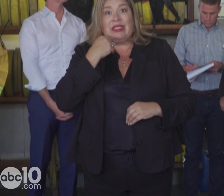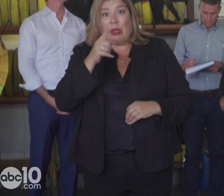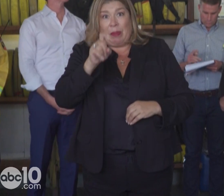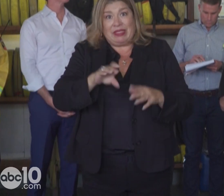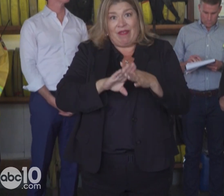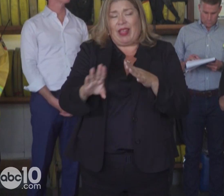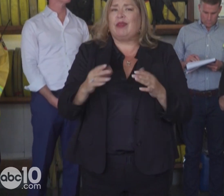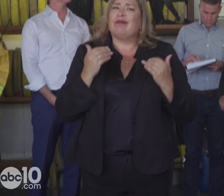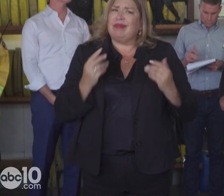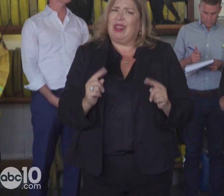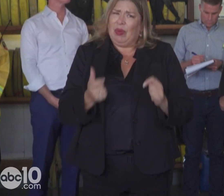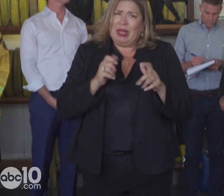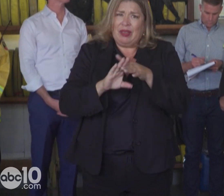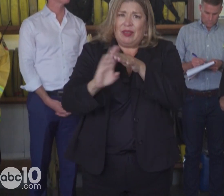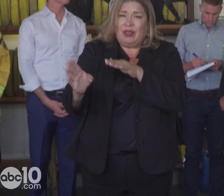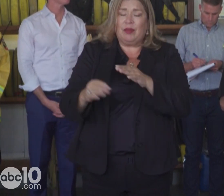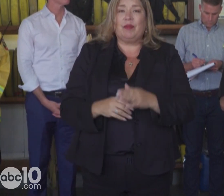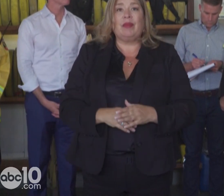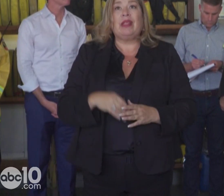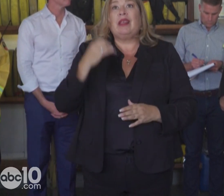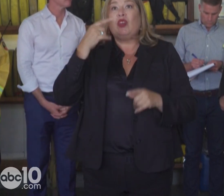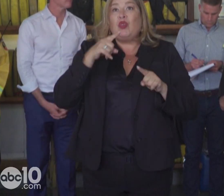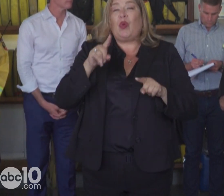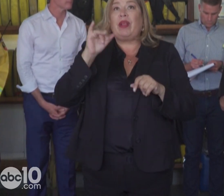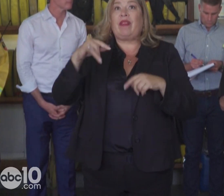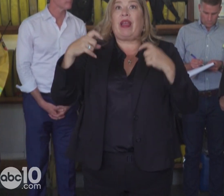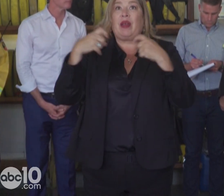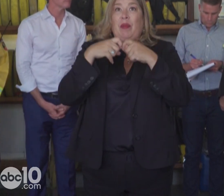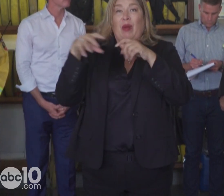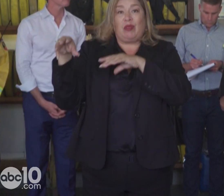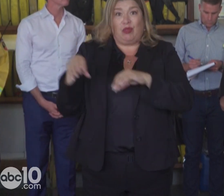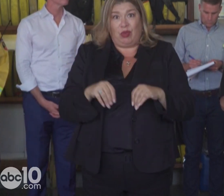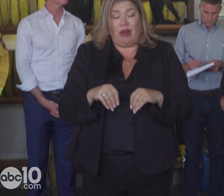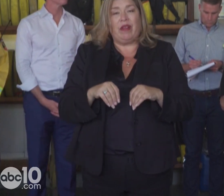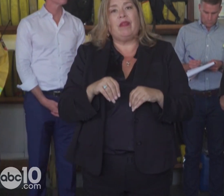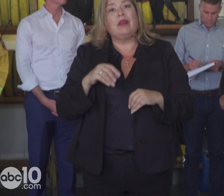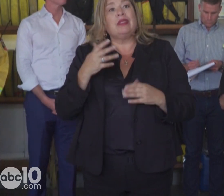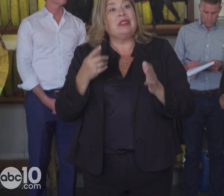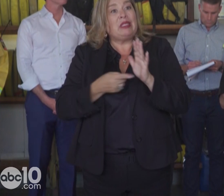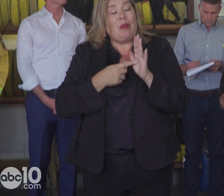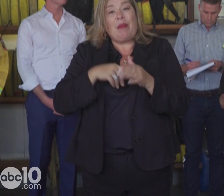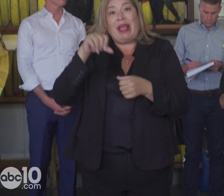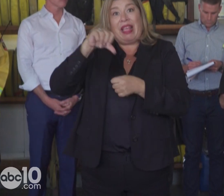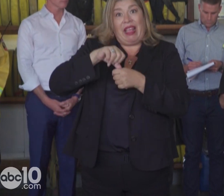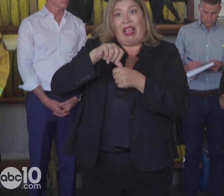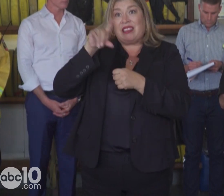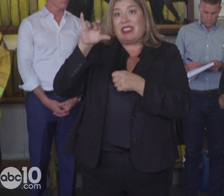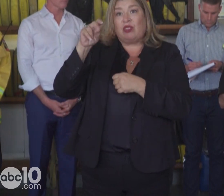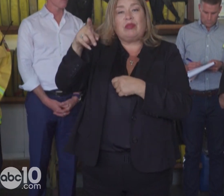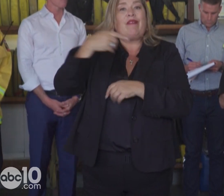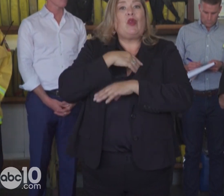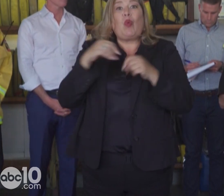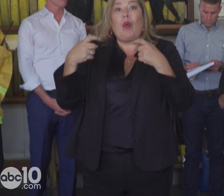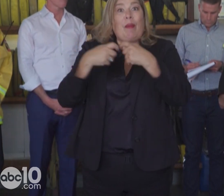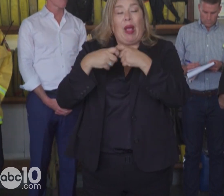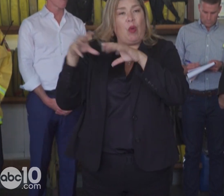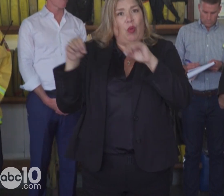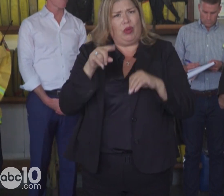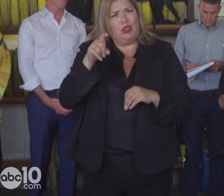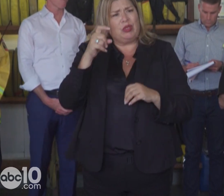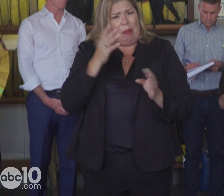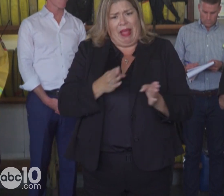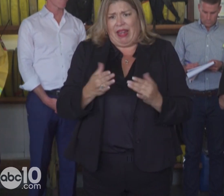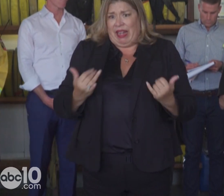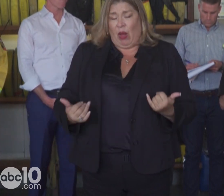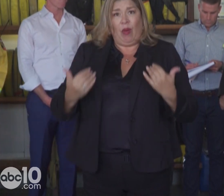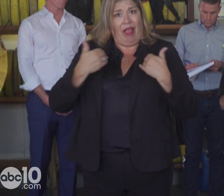evacuate, do so. During a PSPS event, there are going to be conditions where gas stations may not have power. You should be thinking about that